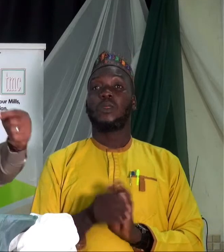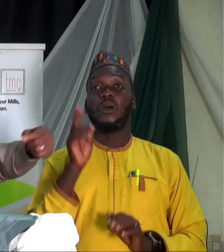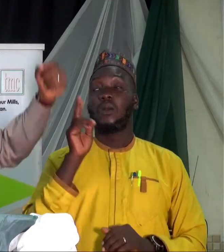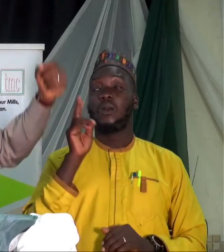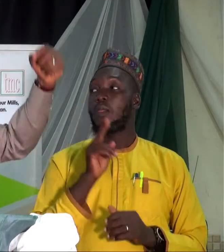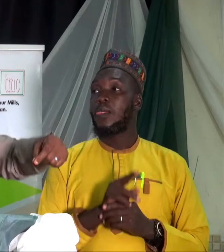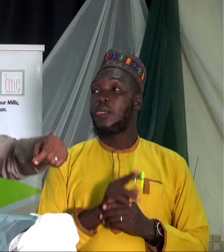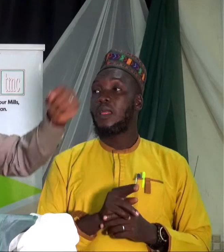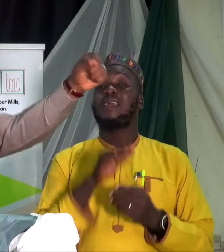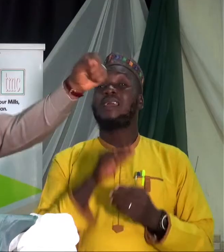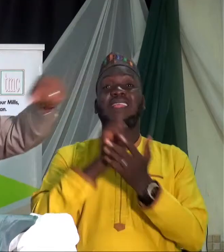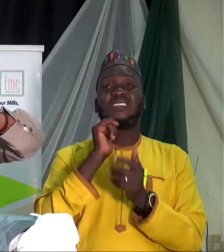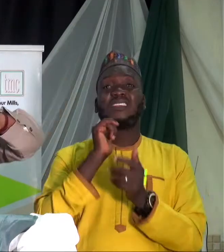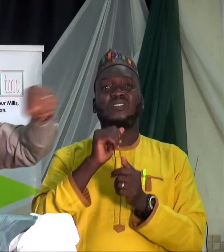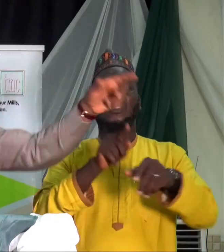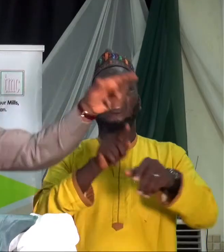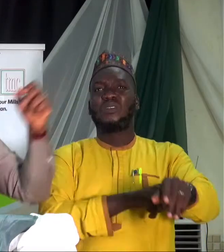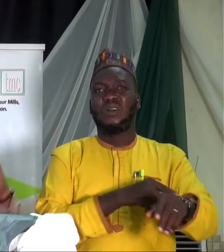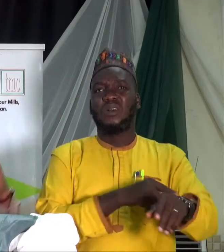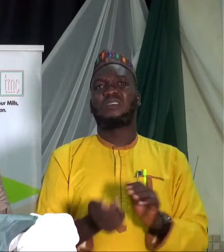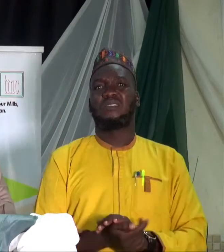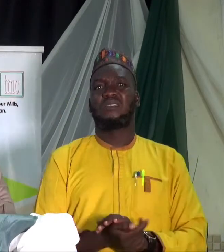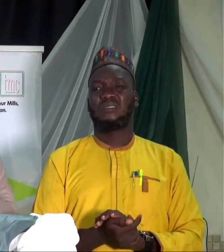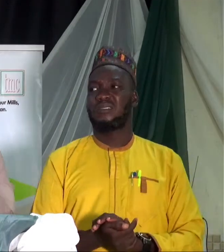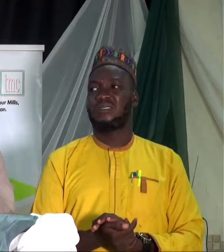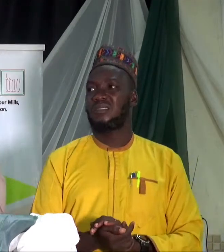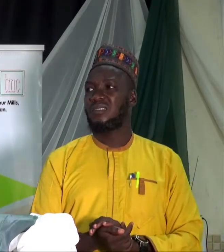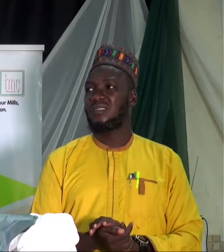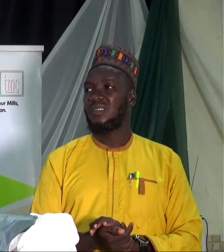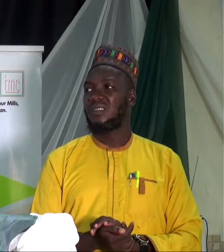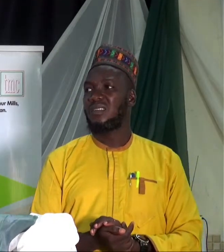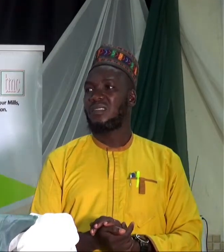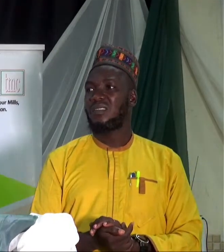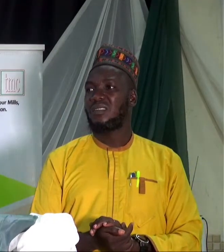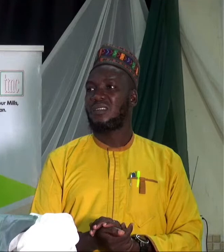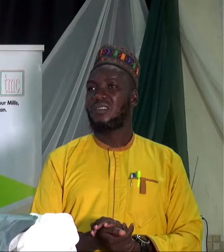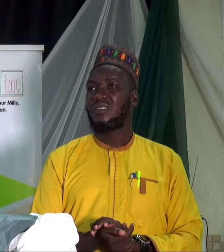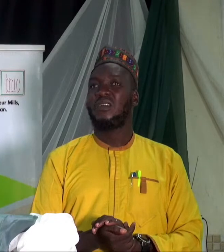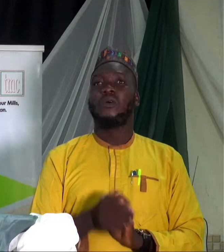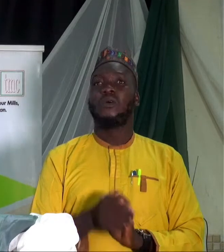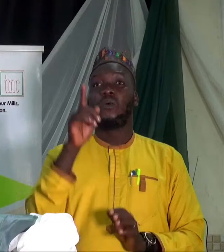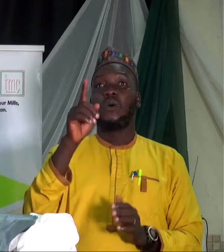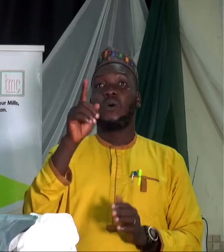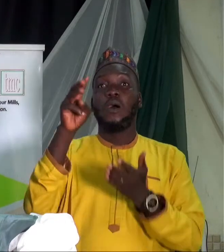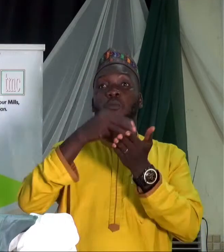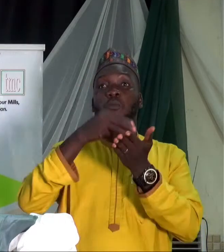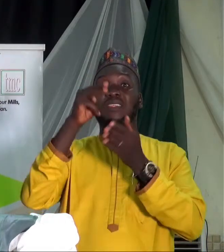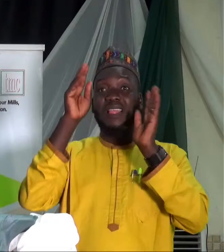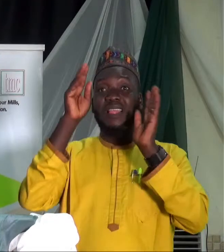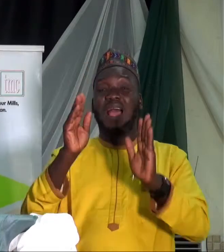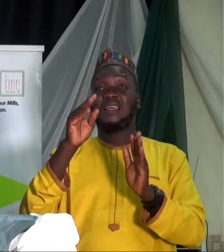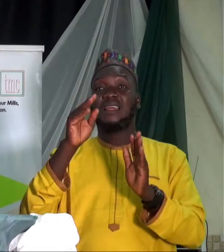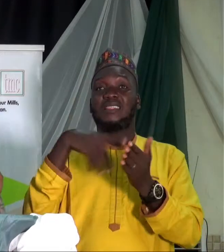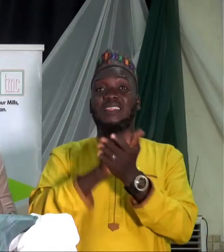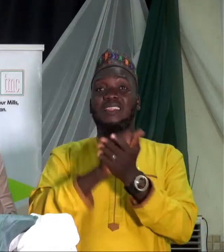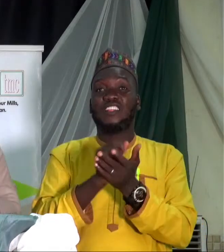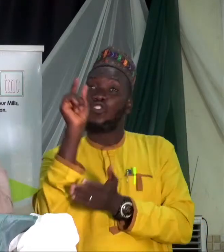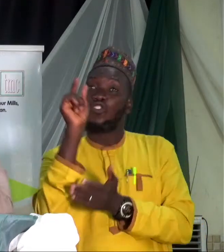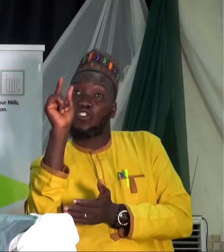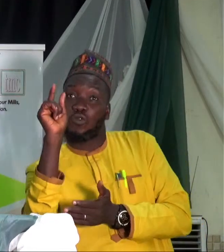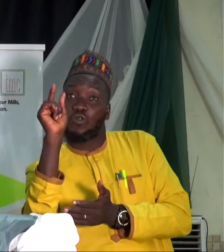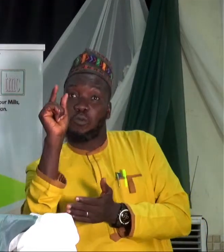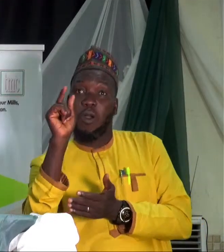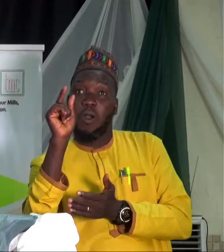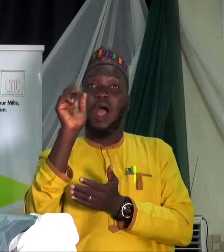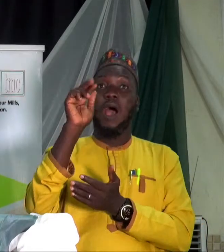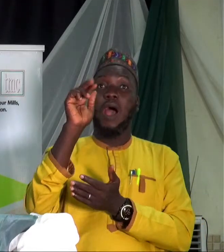ti ipe lo mo fuji ka to fi korin jo ni to ni kekere aroso. In law of father to ba ti do mi asima